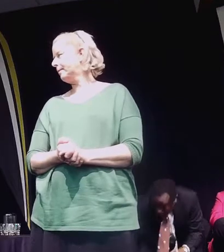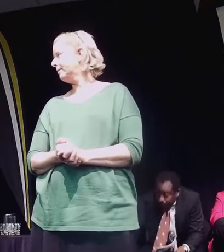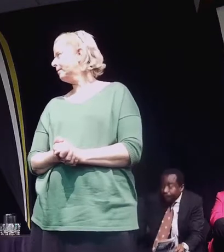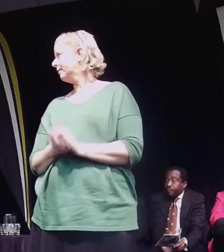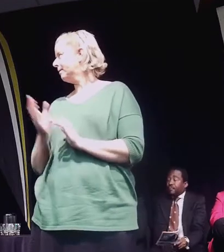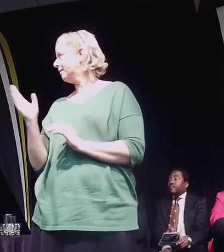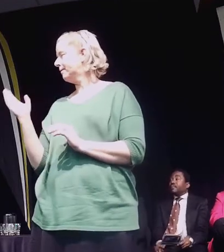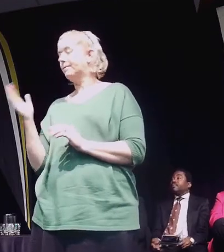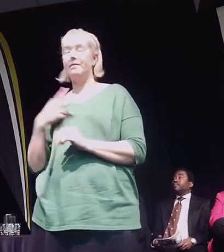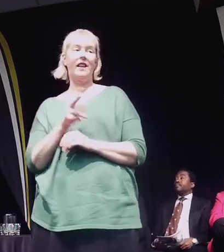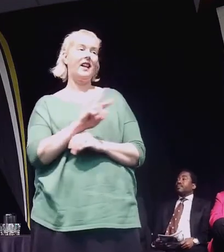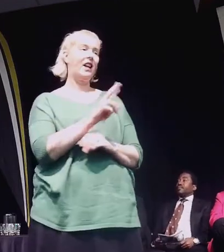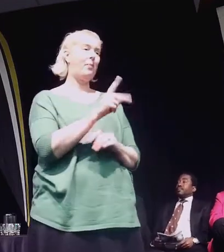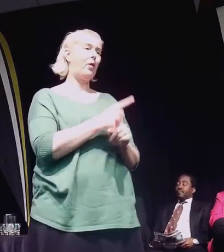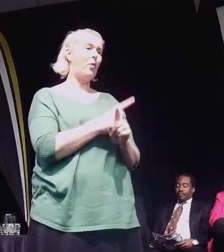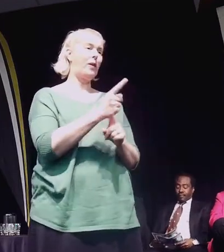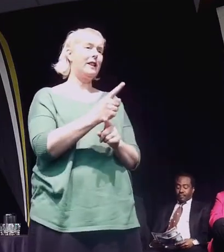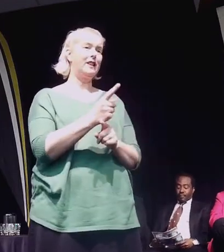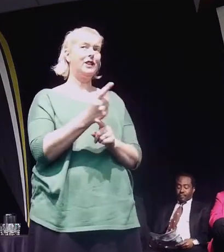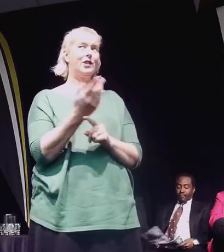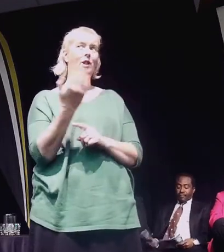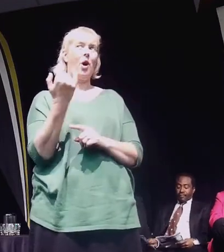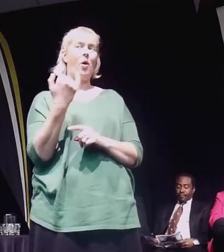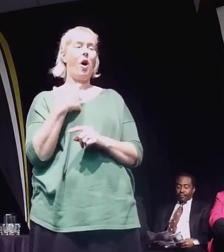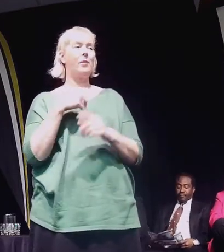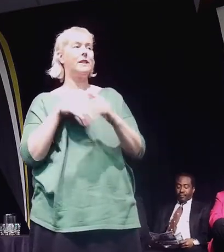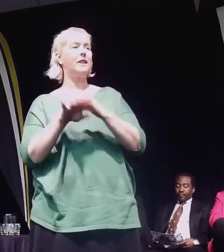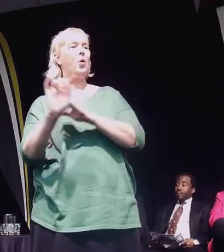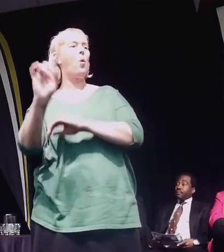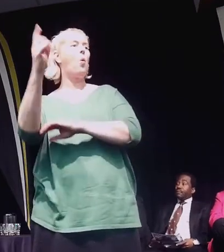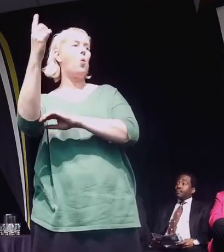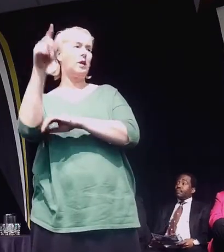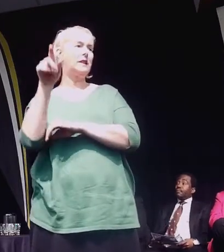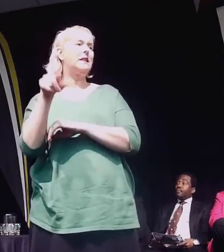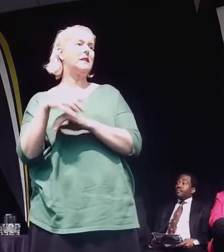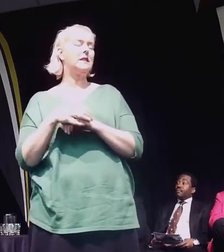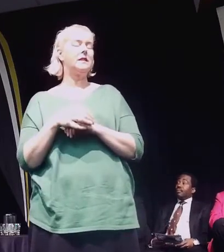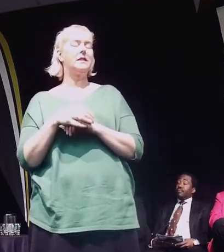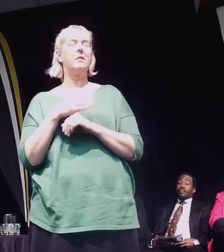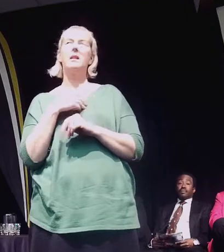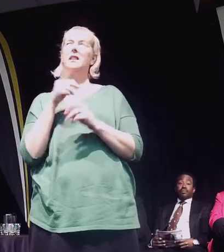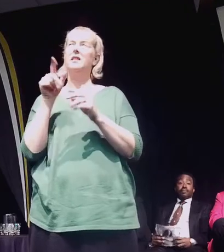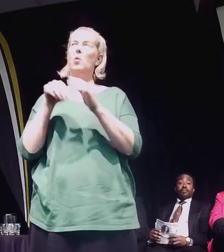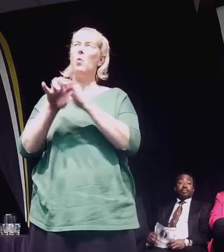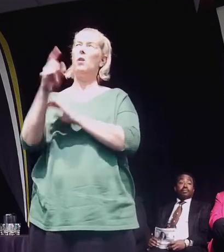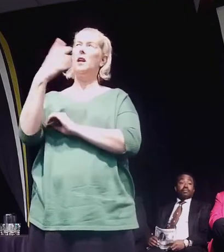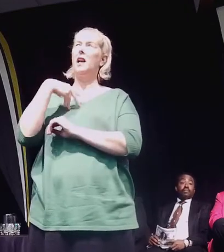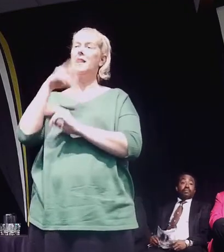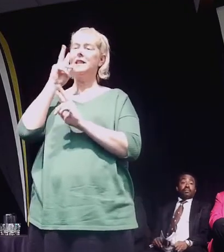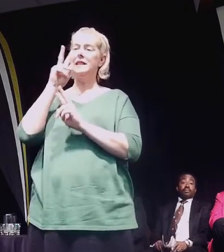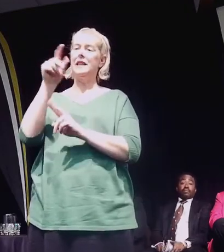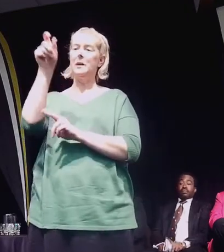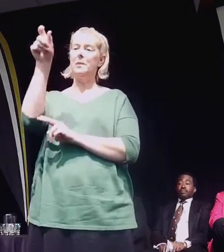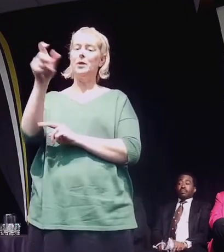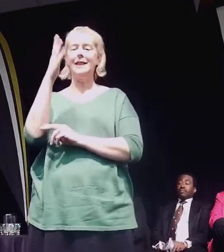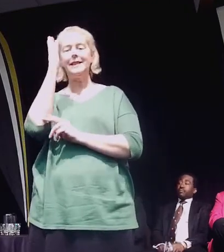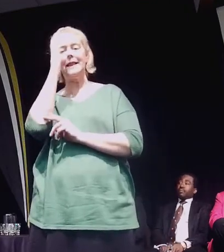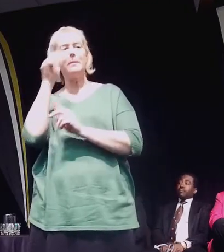A couple of weeks ago, I just was up in Auckland, and it broke my heart when I see somebody sleeping on the ground, on the